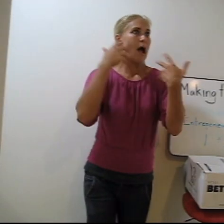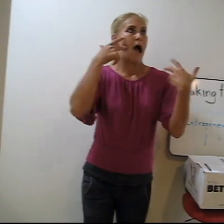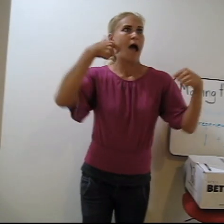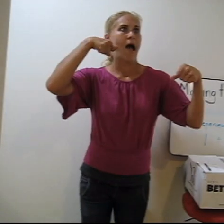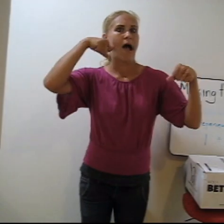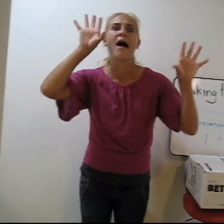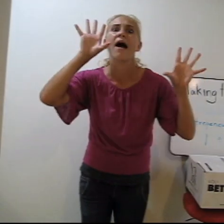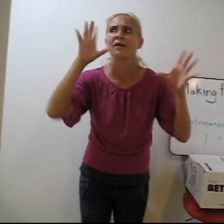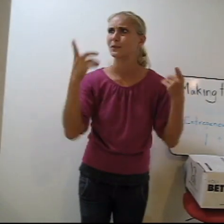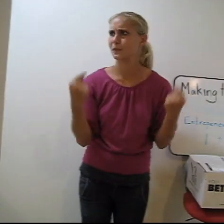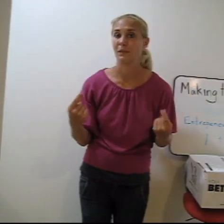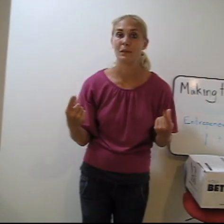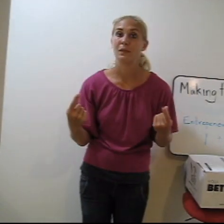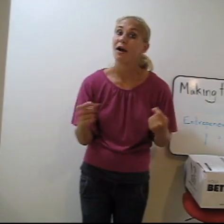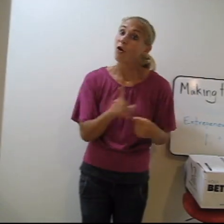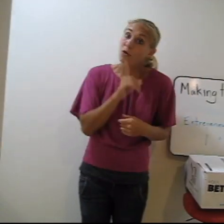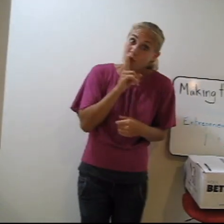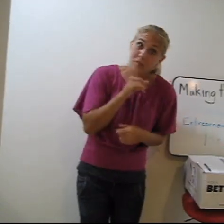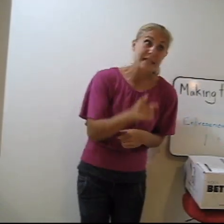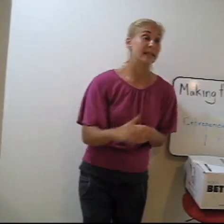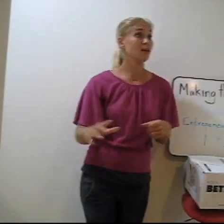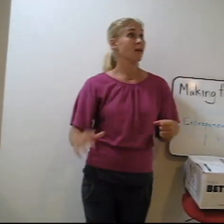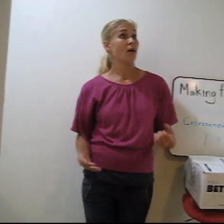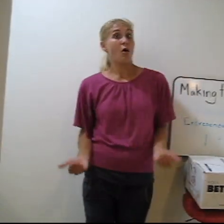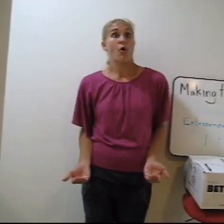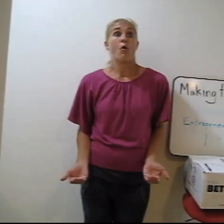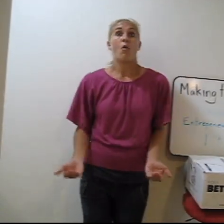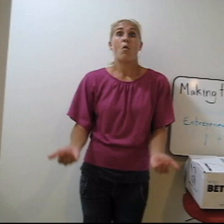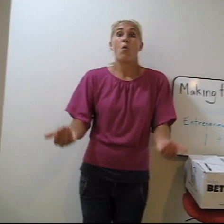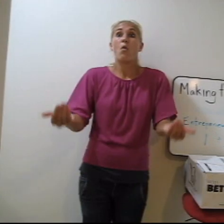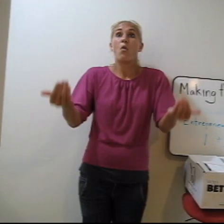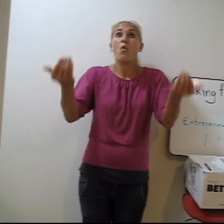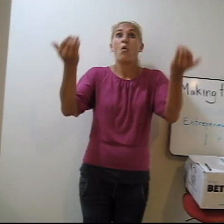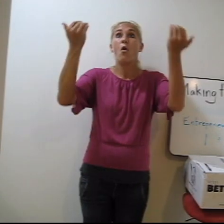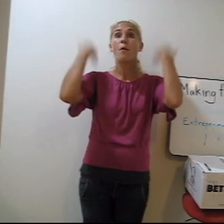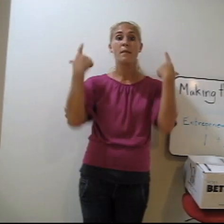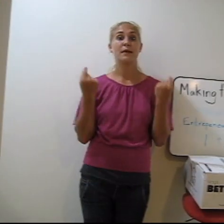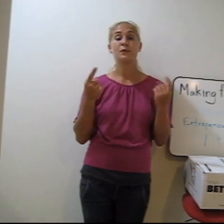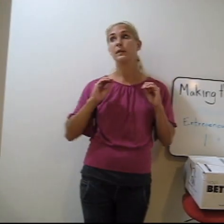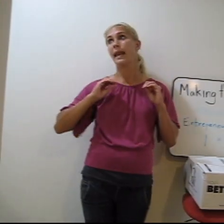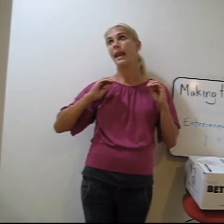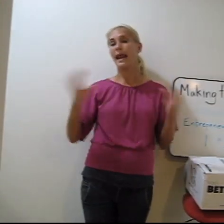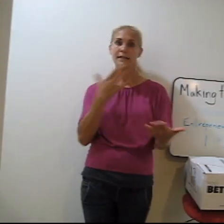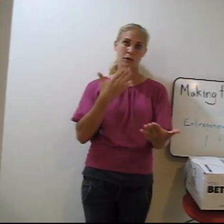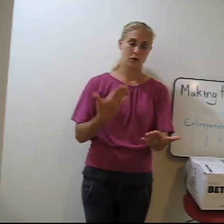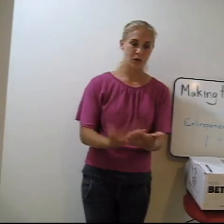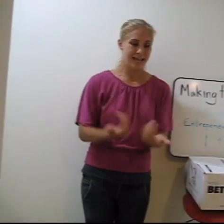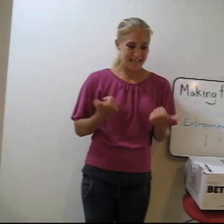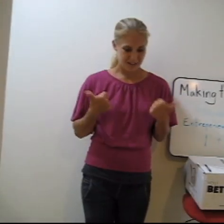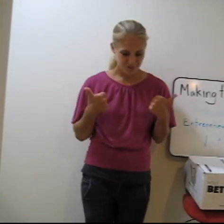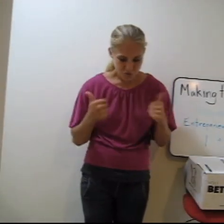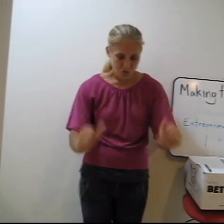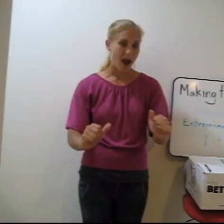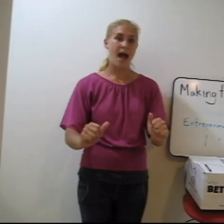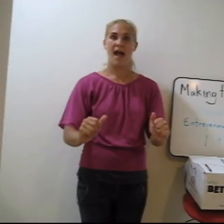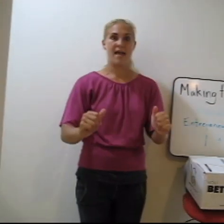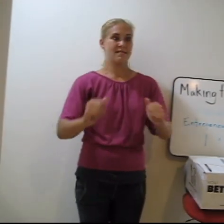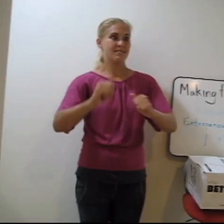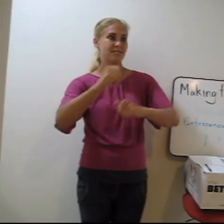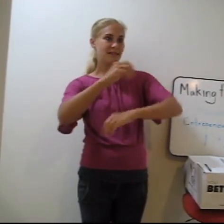or at the very least be completely and utterly unproductive. They try to convert the kitchen table into a desk.